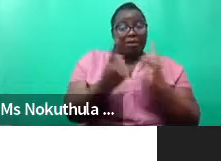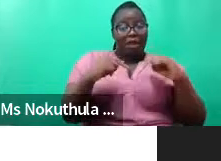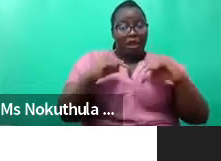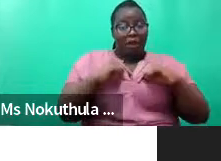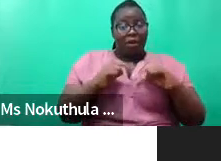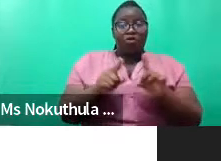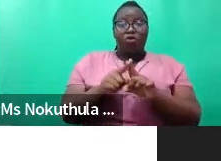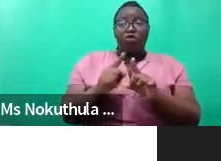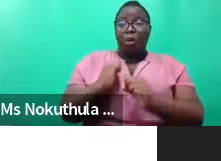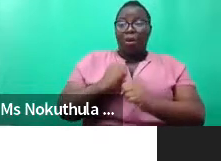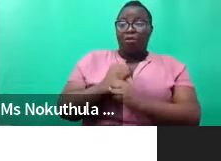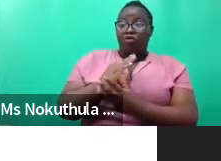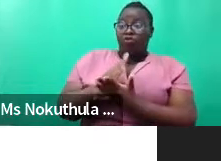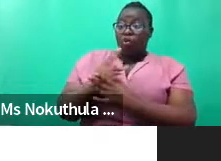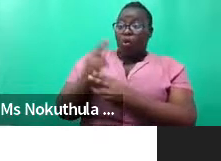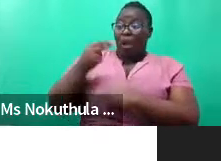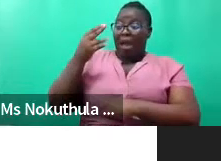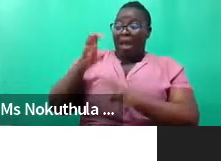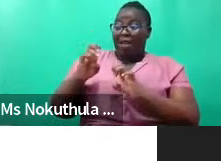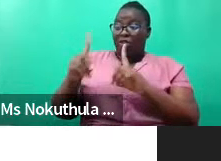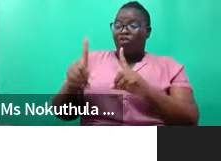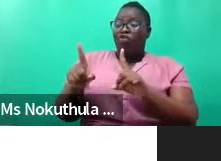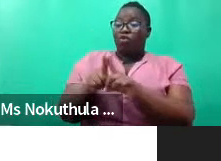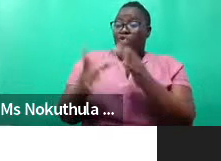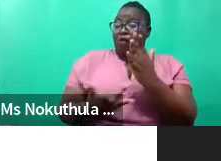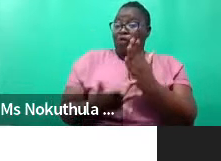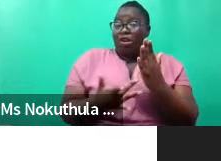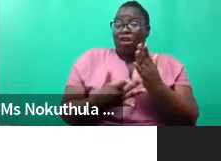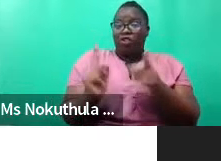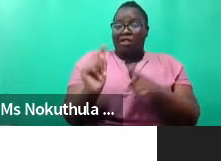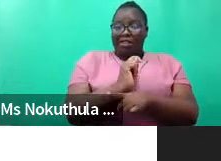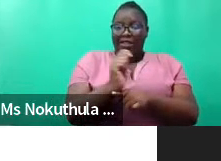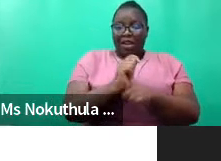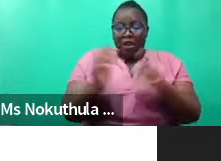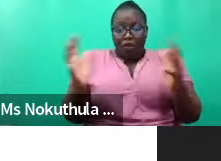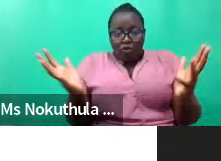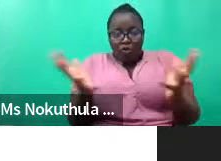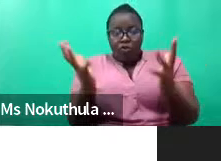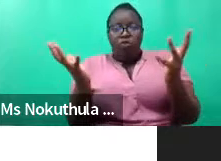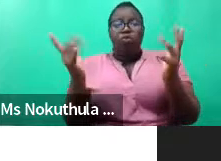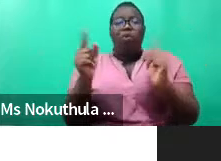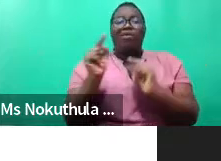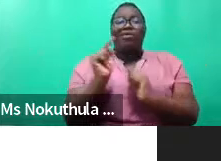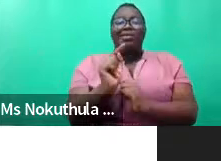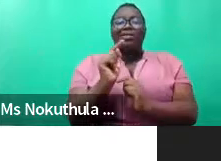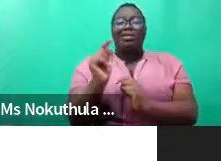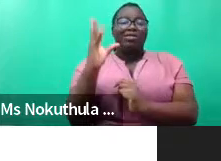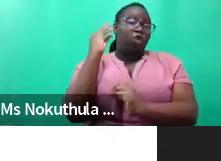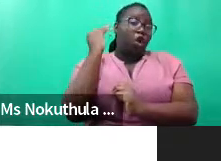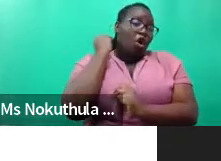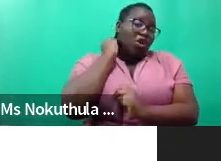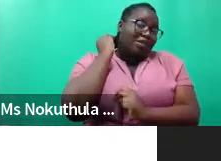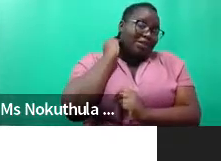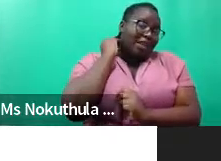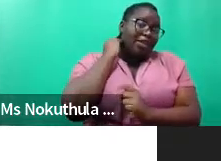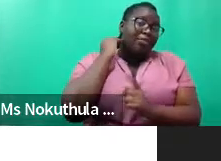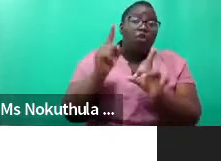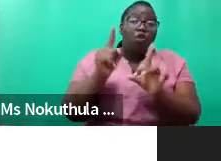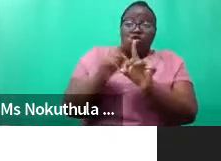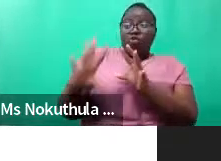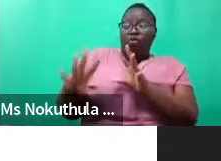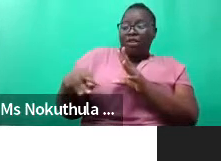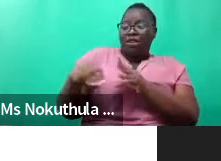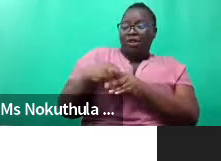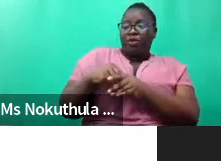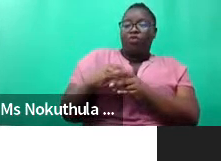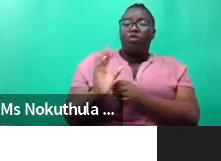higher education and vocational training promotes these concepts and this inclusion. And